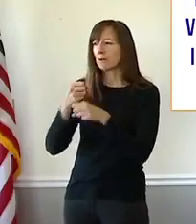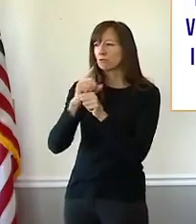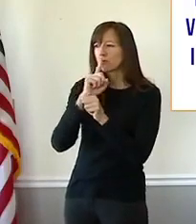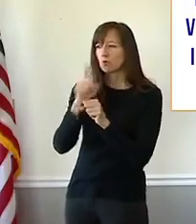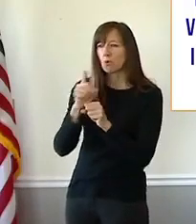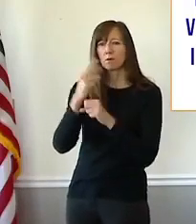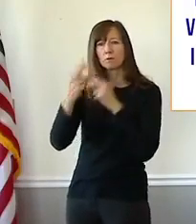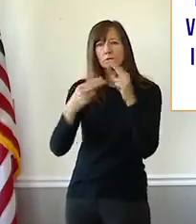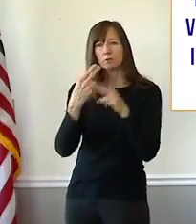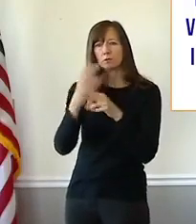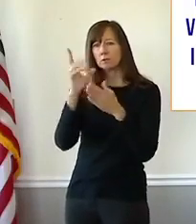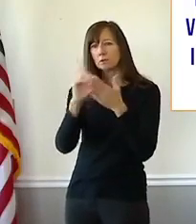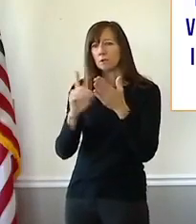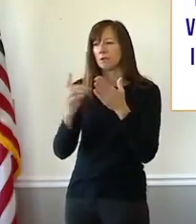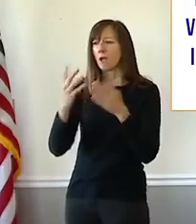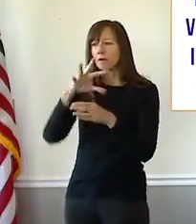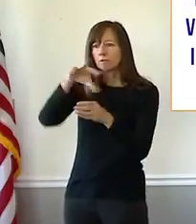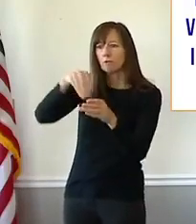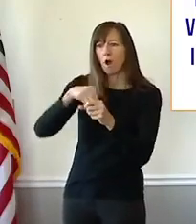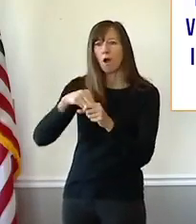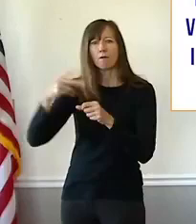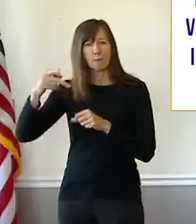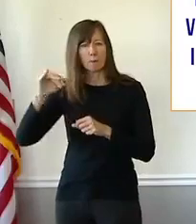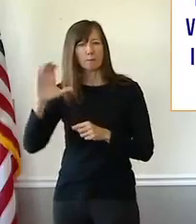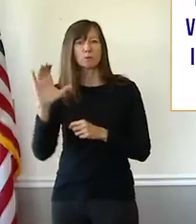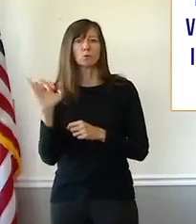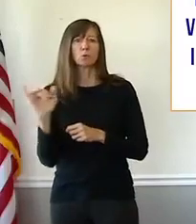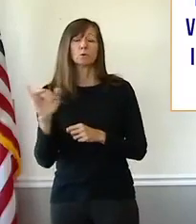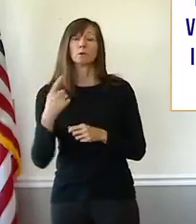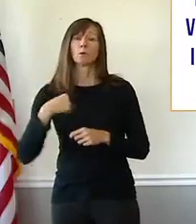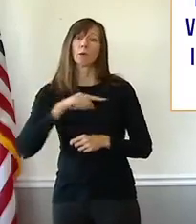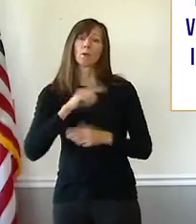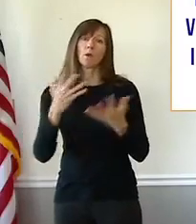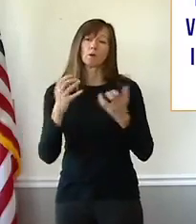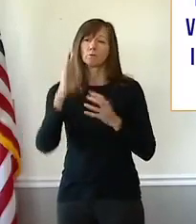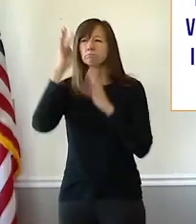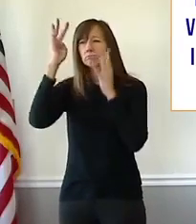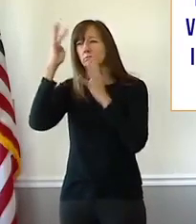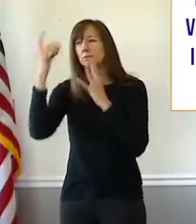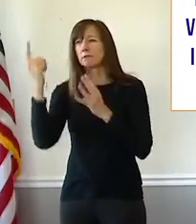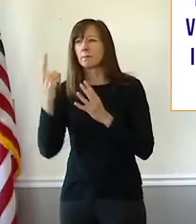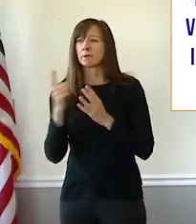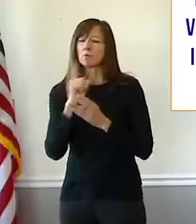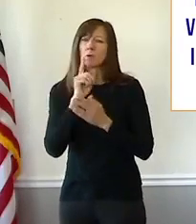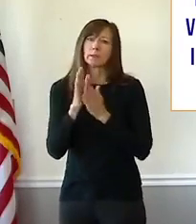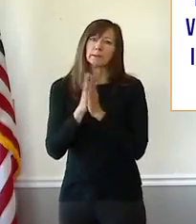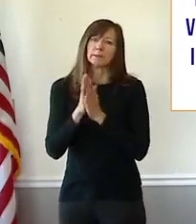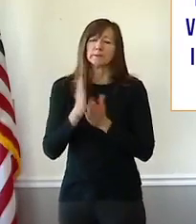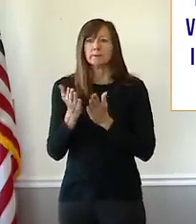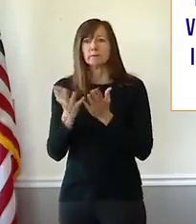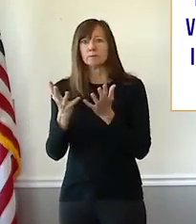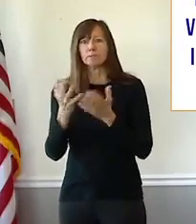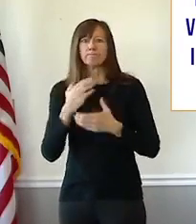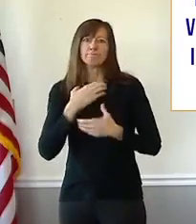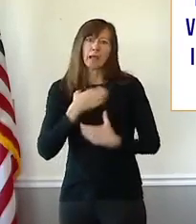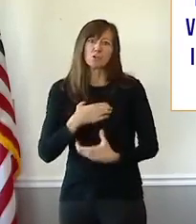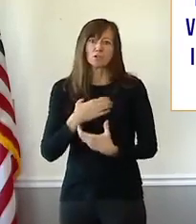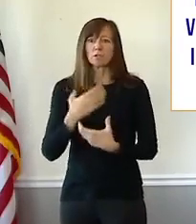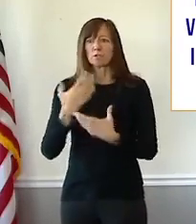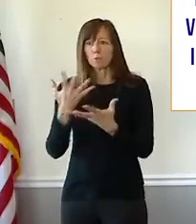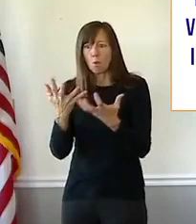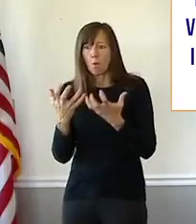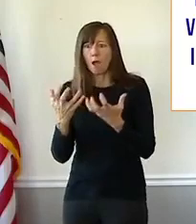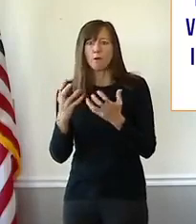engaging the public and really creating, as I said, something we're very passionate about through our Think Differently initiative and more. We want to create a